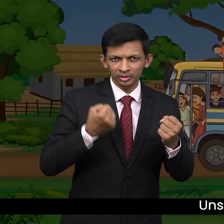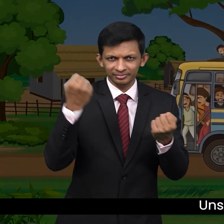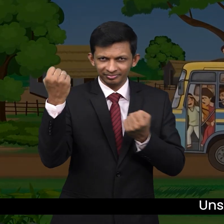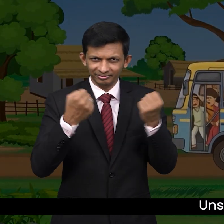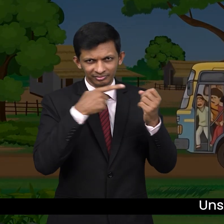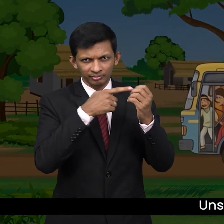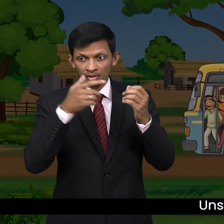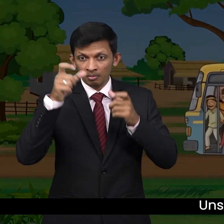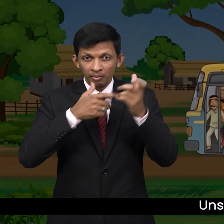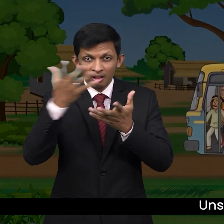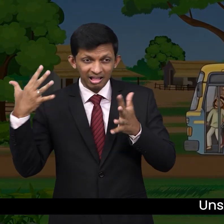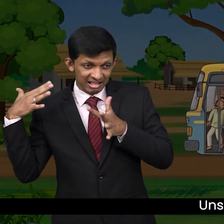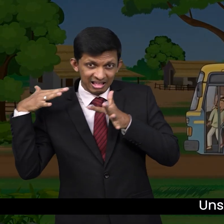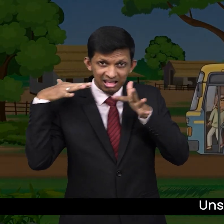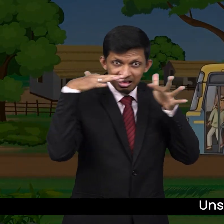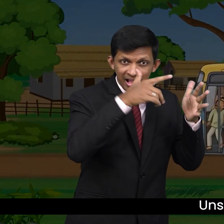Unsafe way to travel.